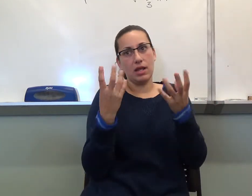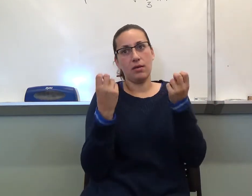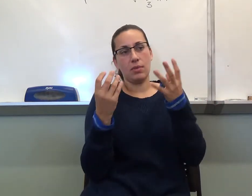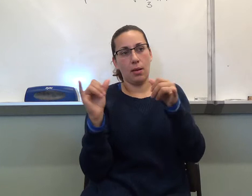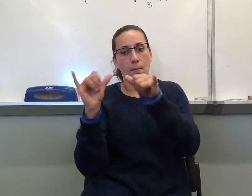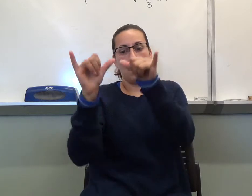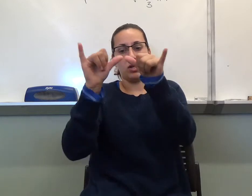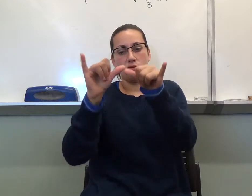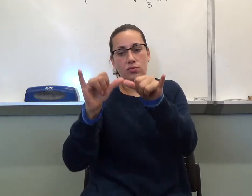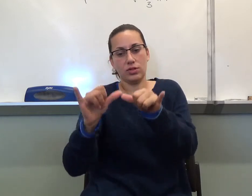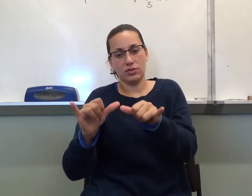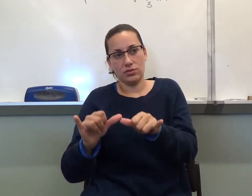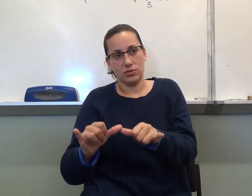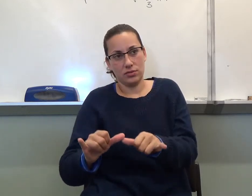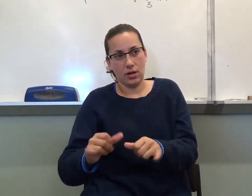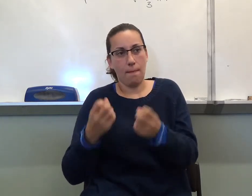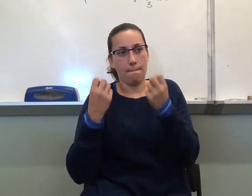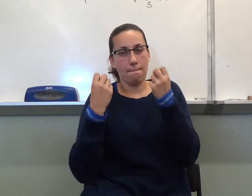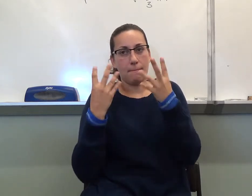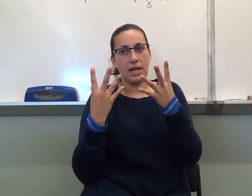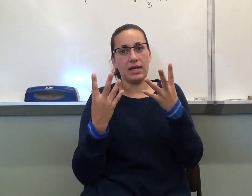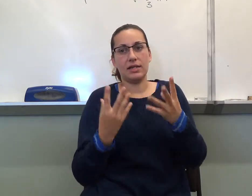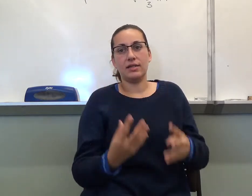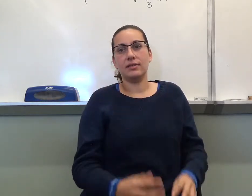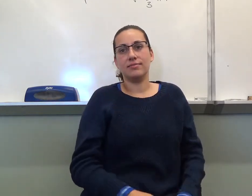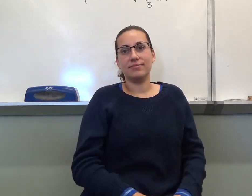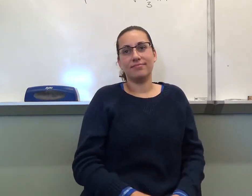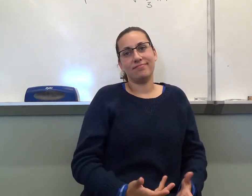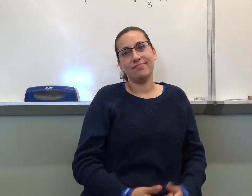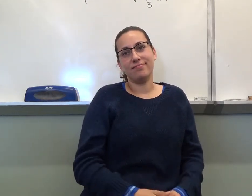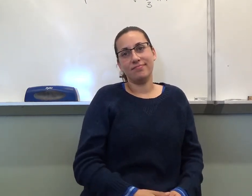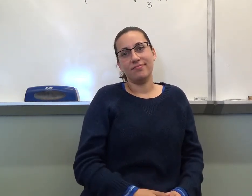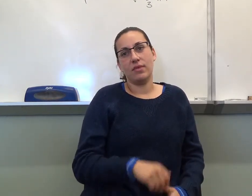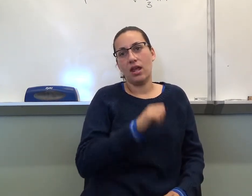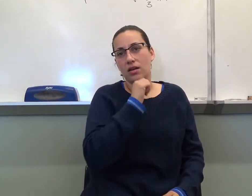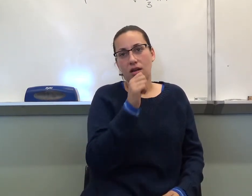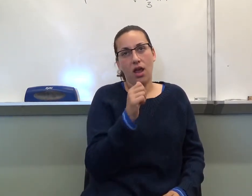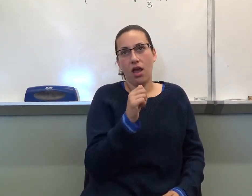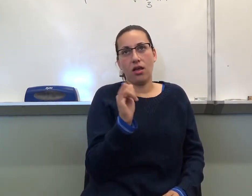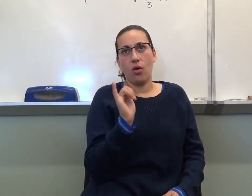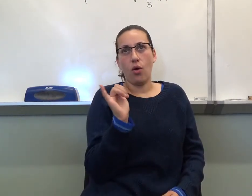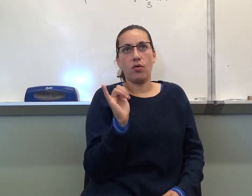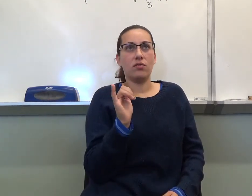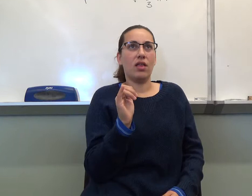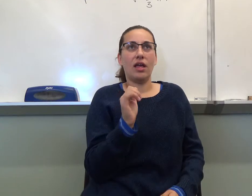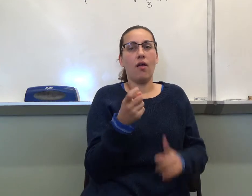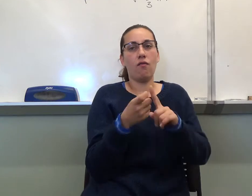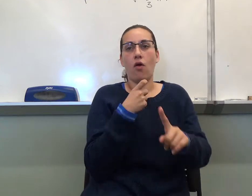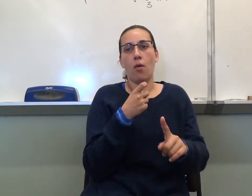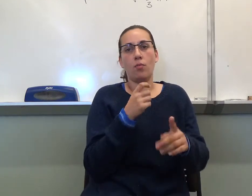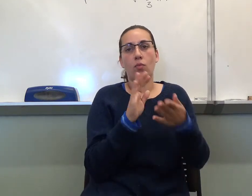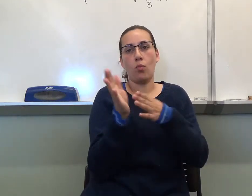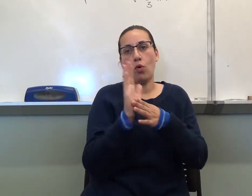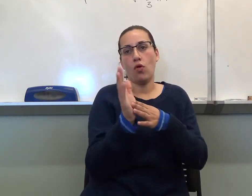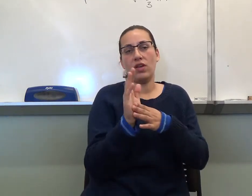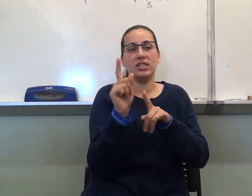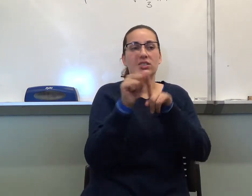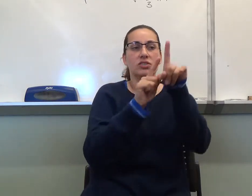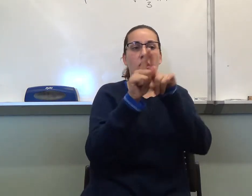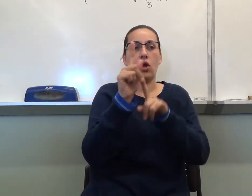measurements. It's not just from Star Trek. Okay?